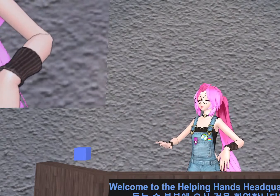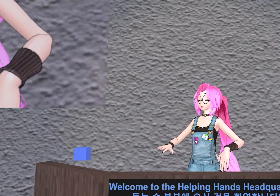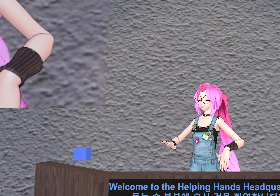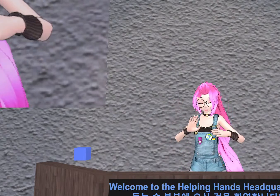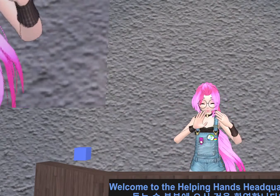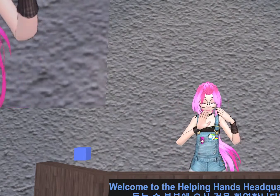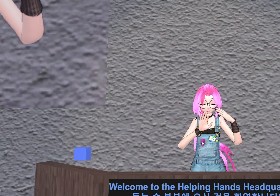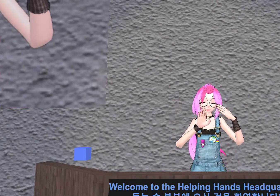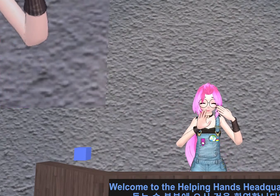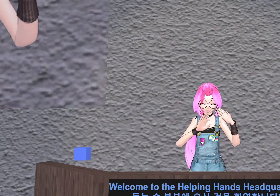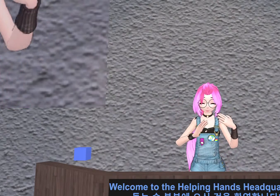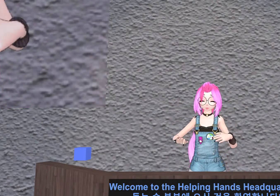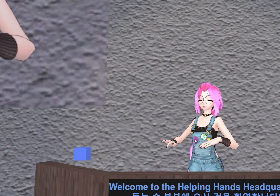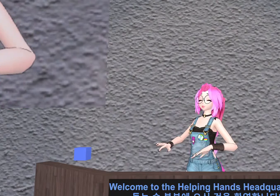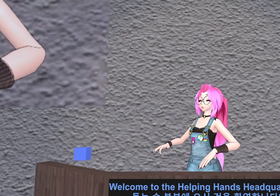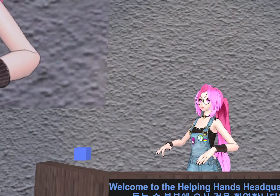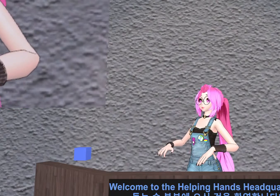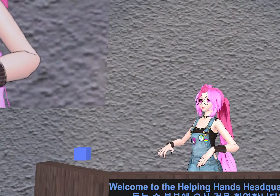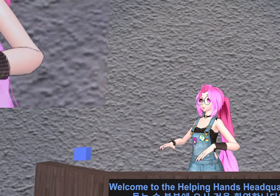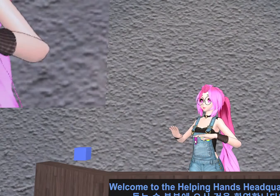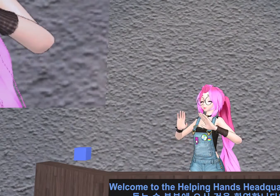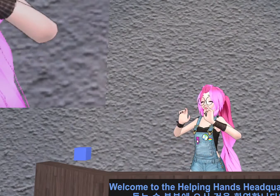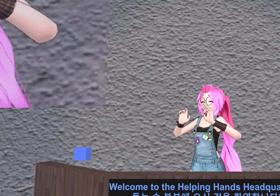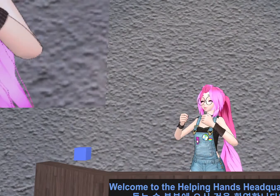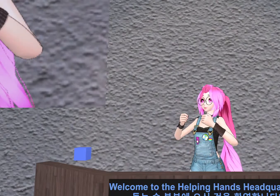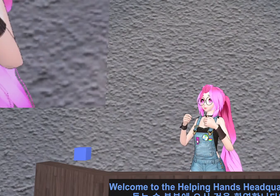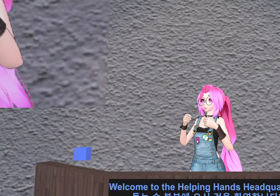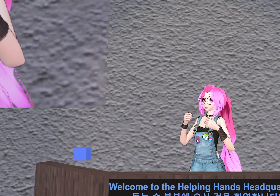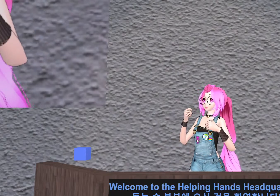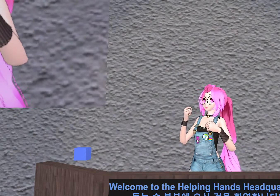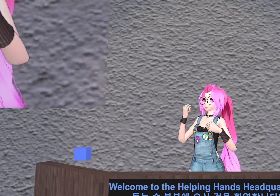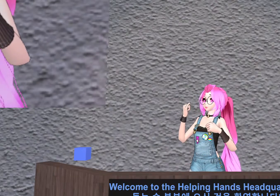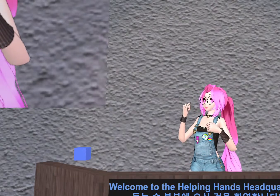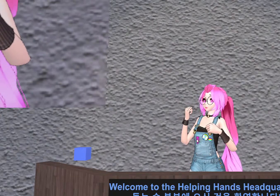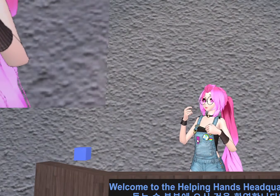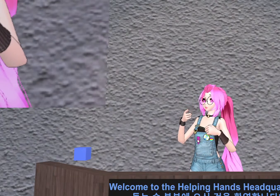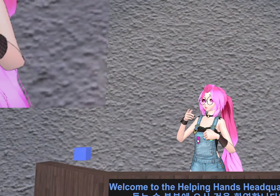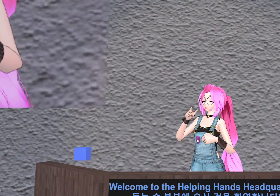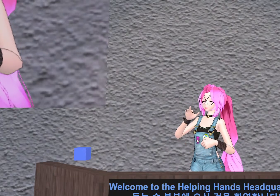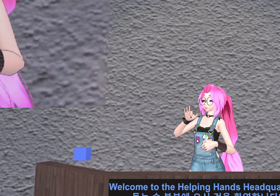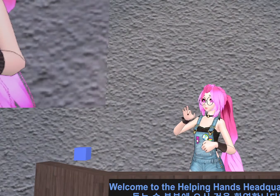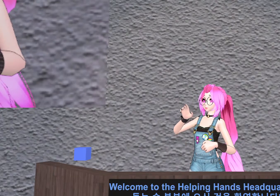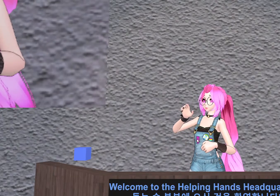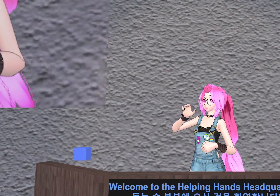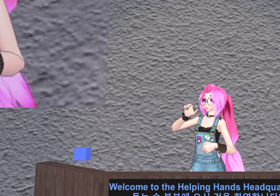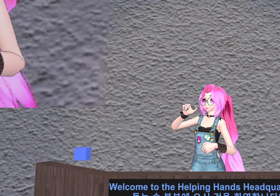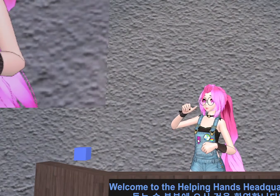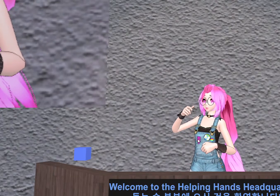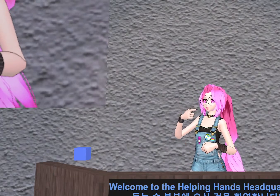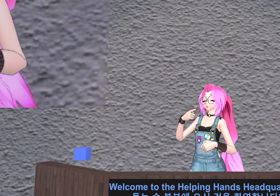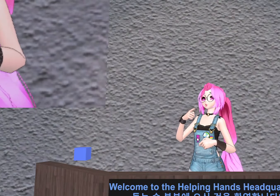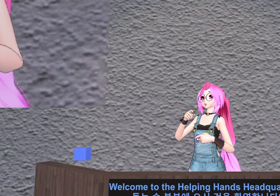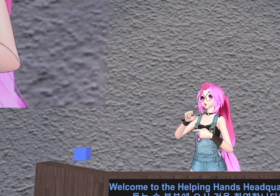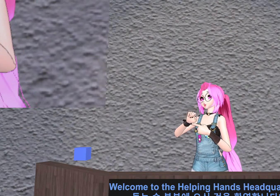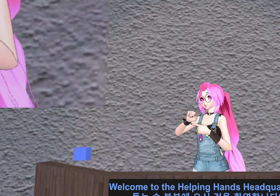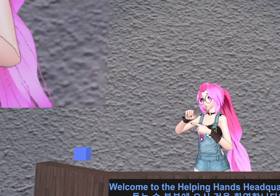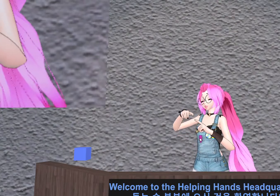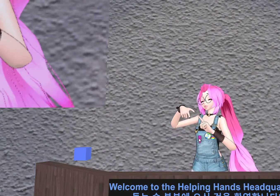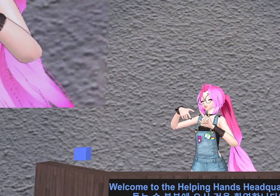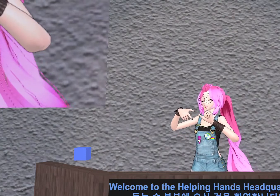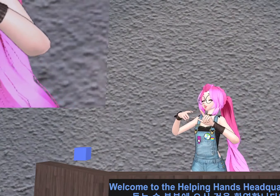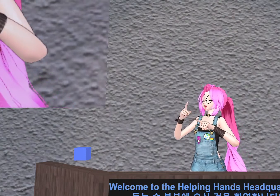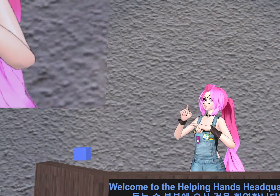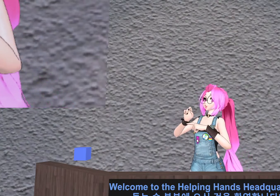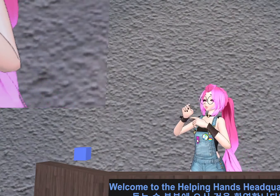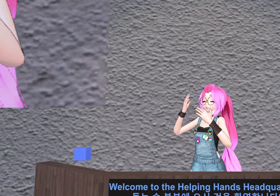Hi, Taladay. So, would you finger spell agender, or is there a sign for it?